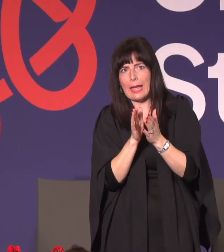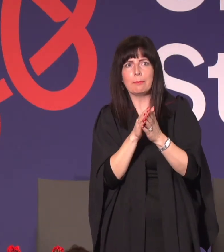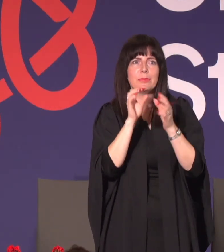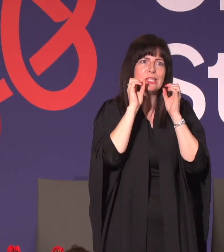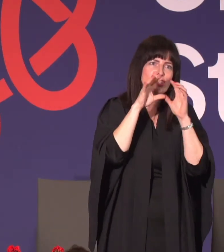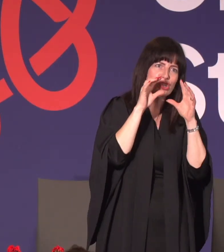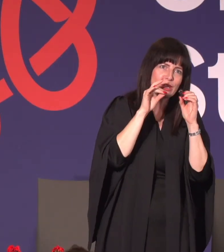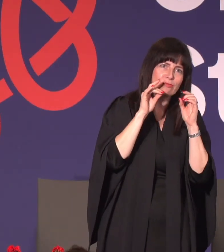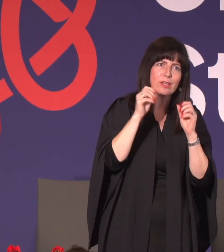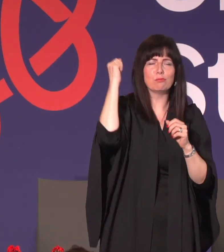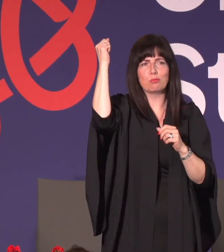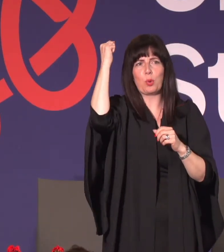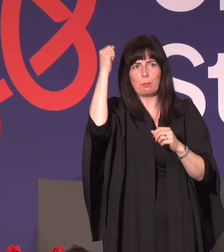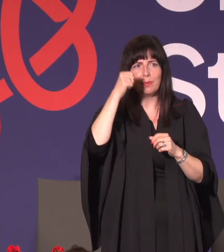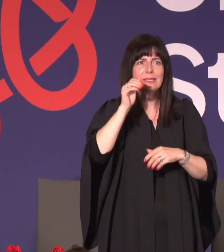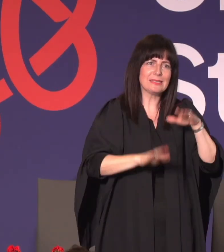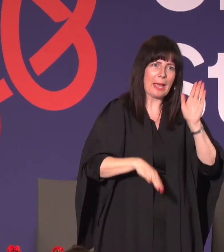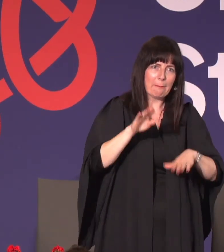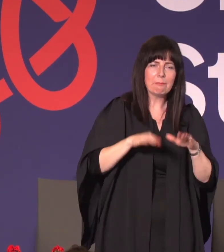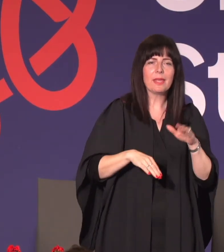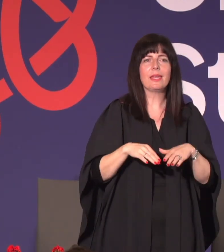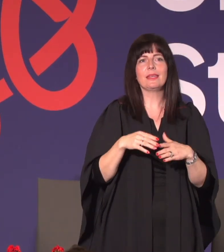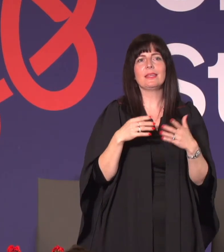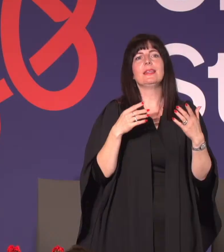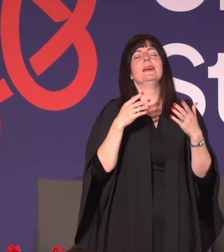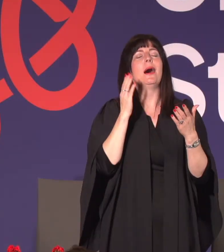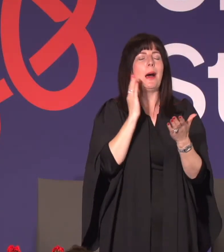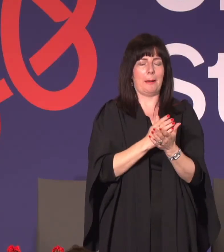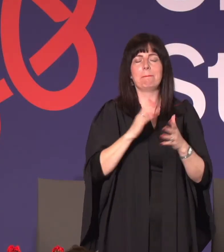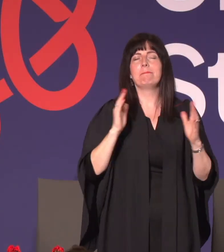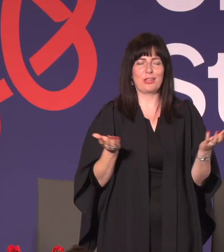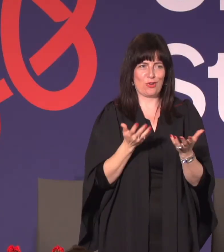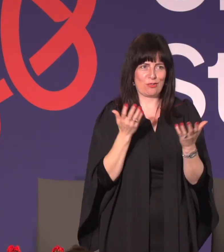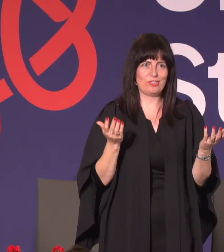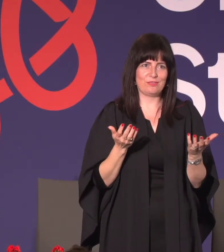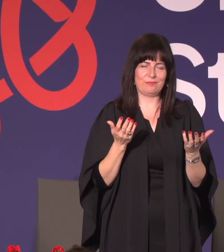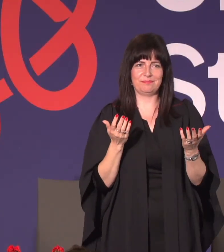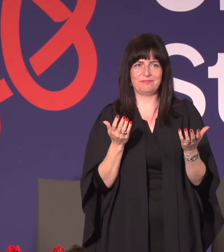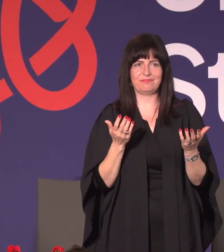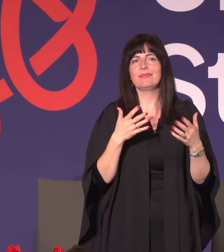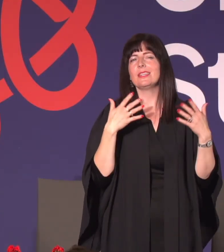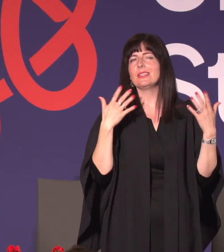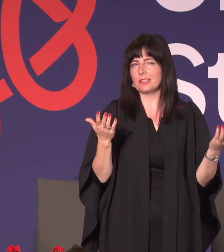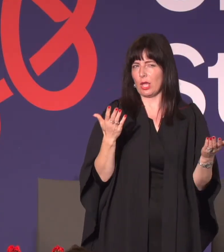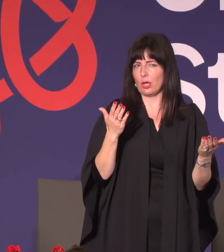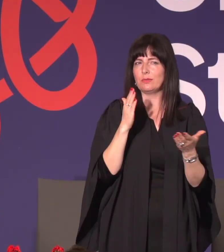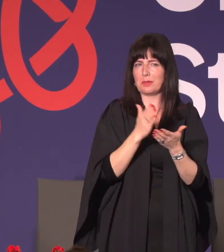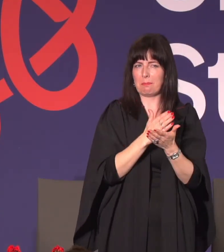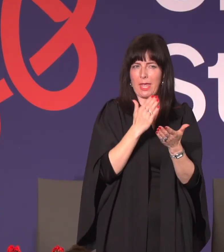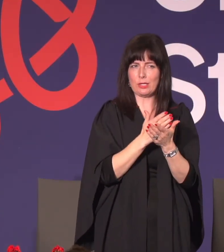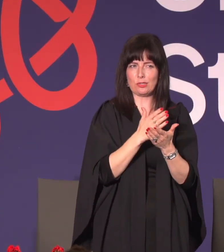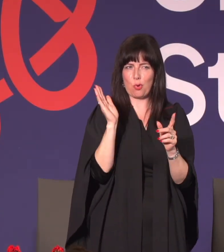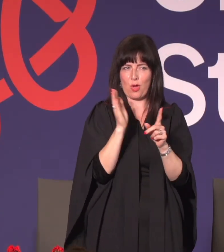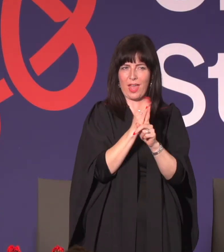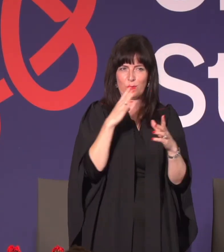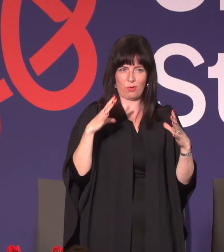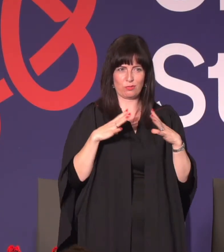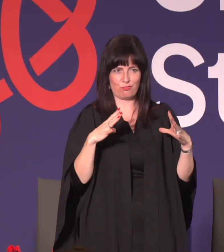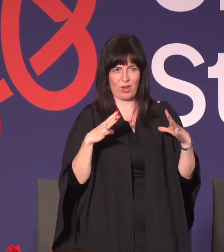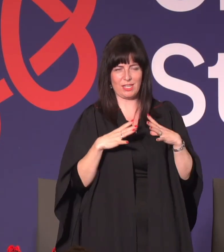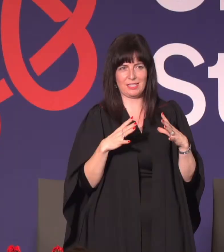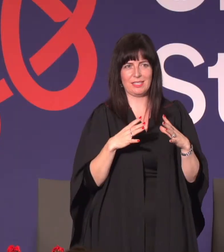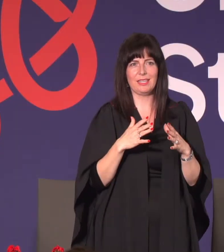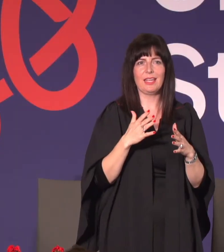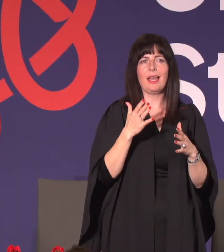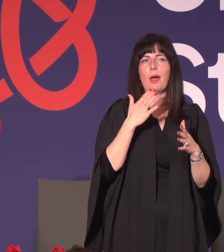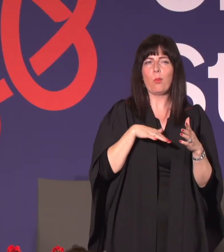cheering, whooping, stamping, all positively encouraged. So, just to make sure everybody's warmed up, ready for this, we're going to